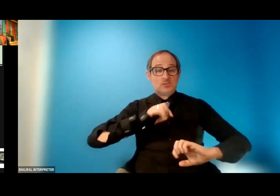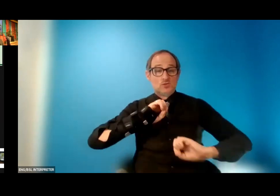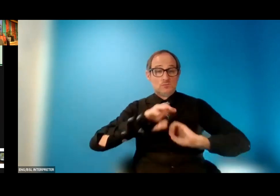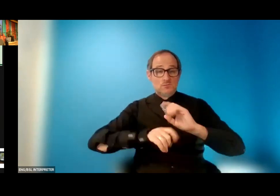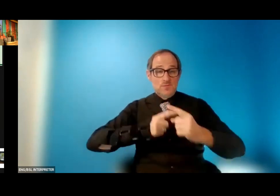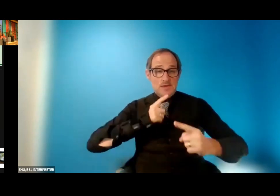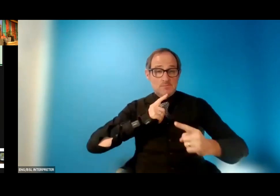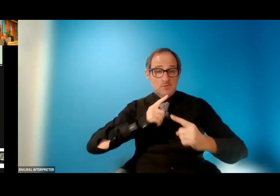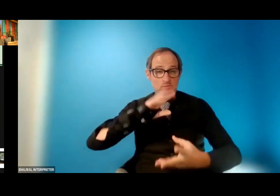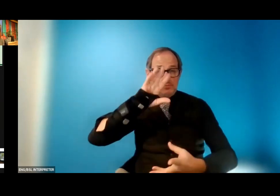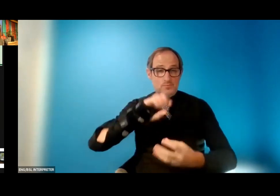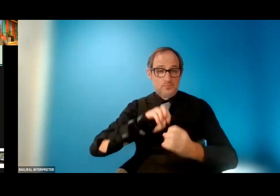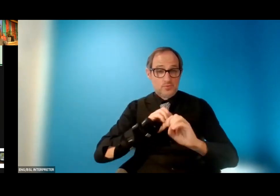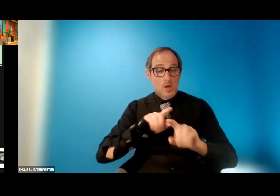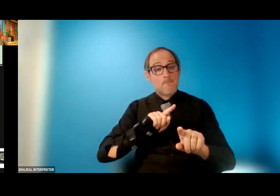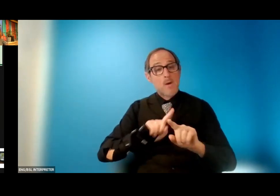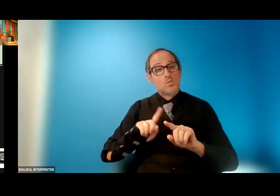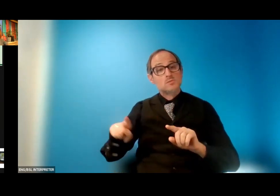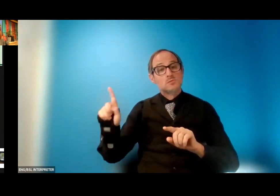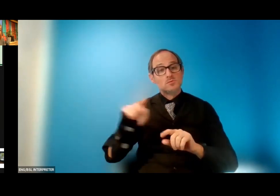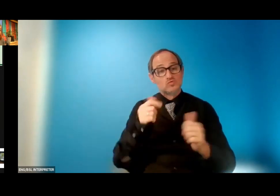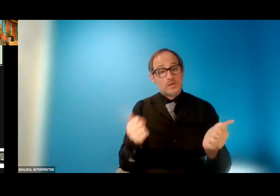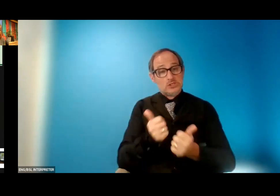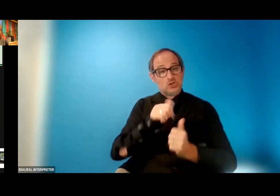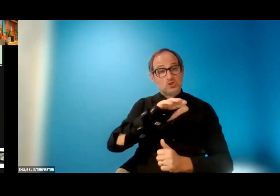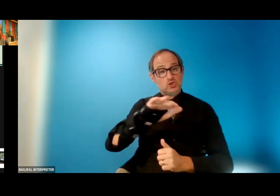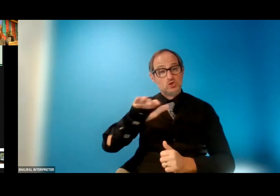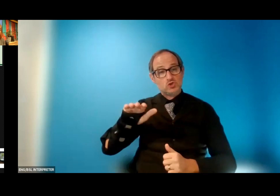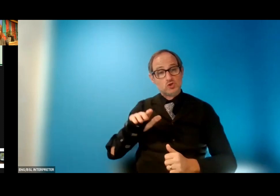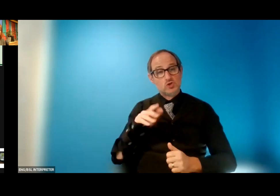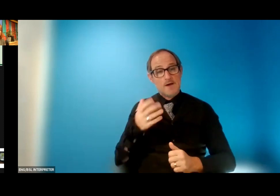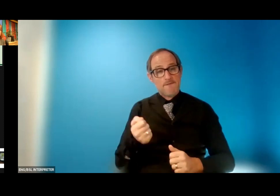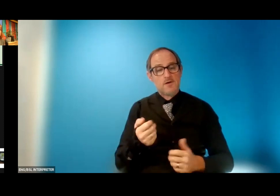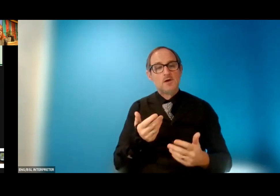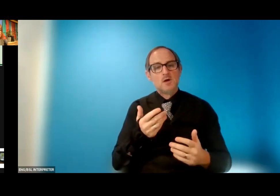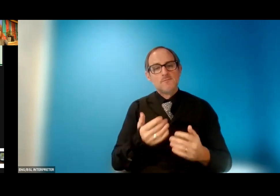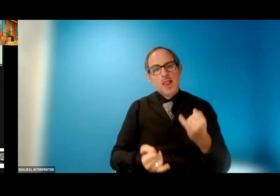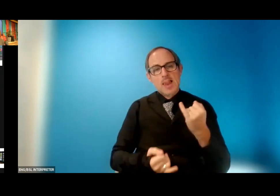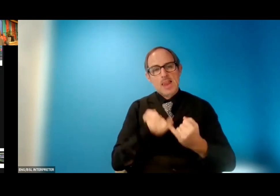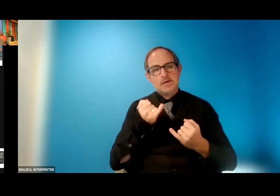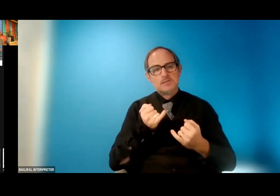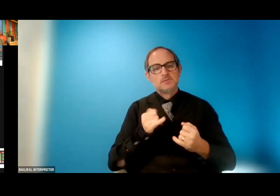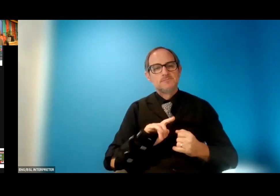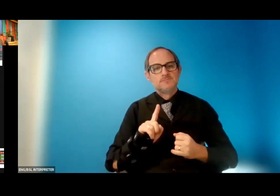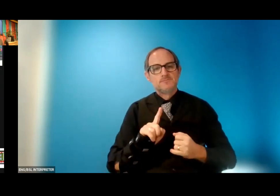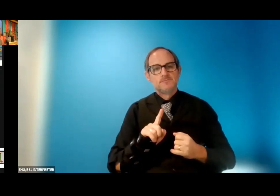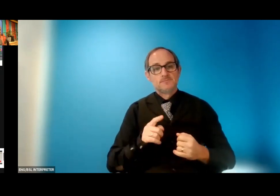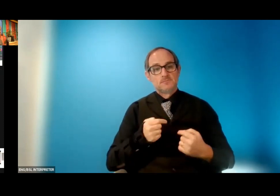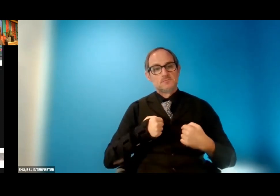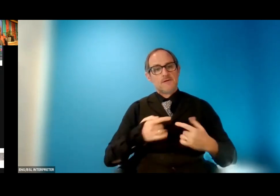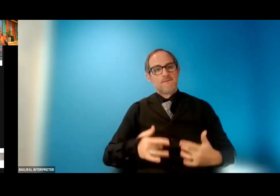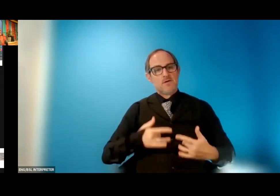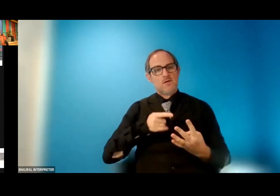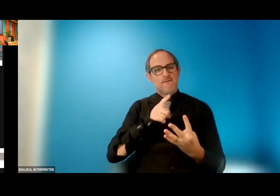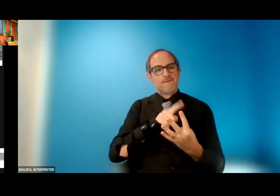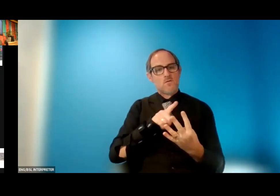case studies and places that are already demonstrating them. And finally, the one thing that I think remains quite important about the four lenses is